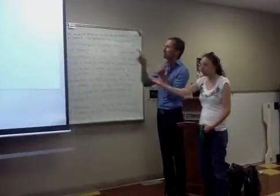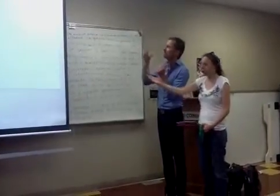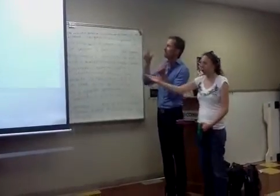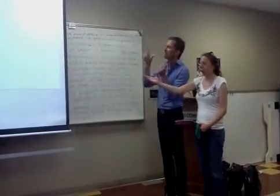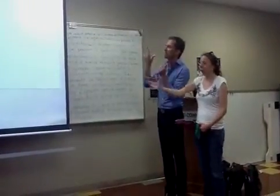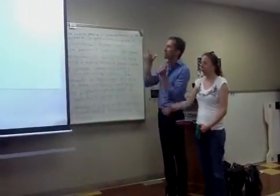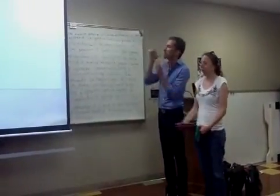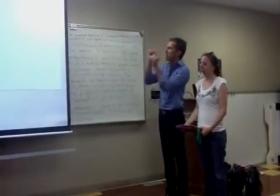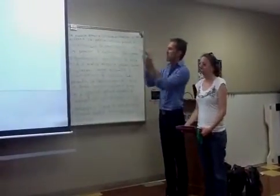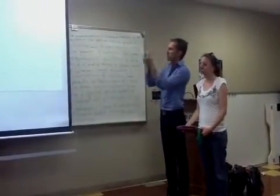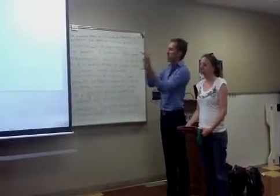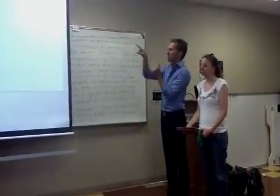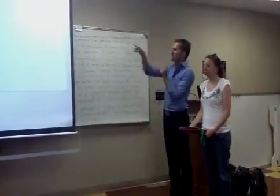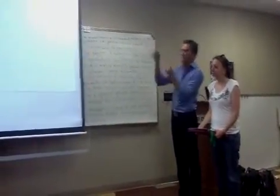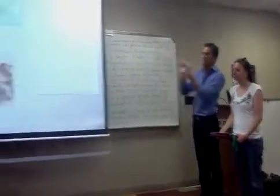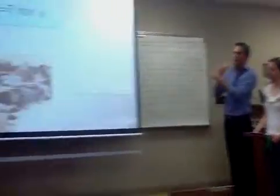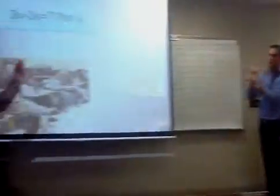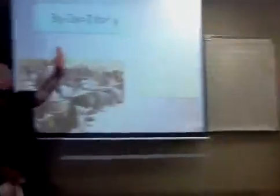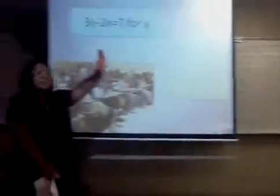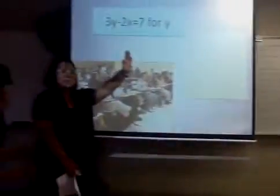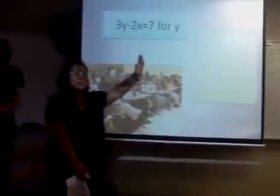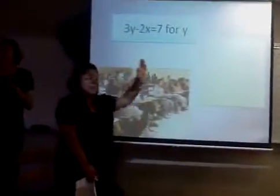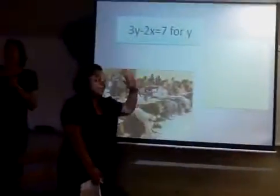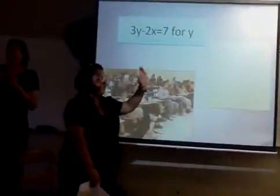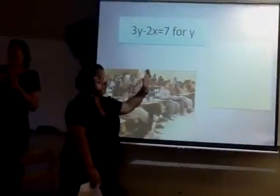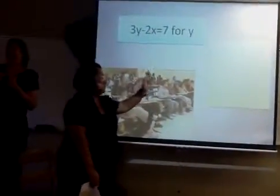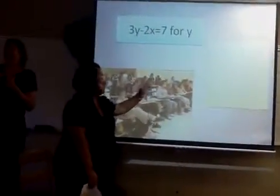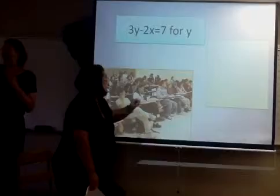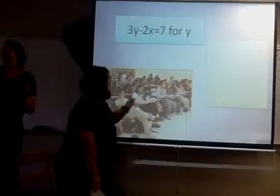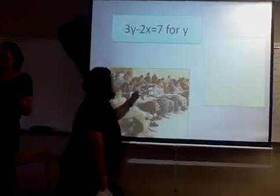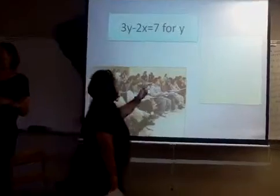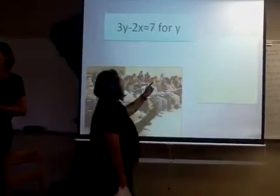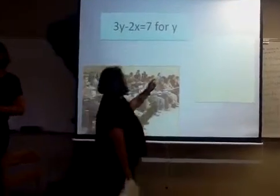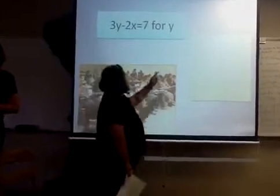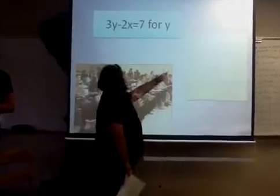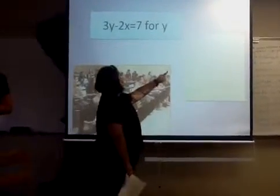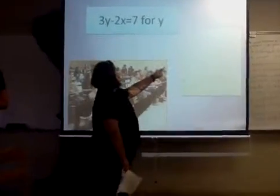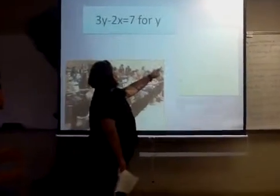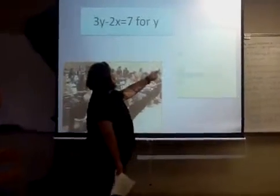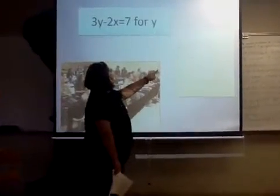Who can do the math problem? Me. I can do it.